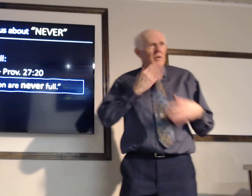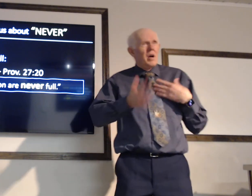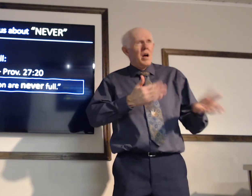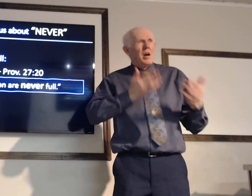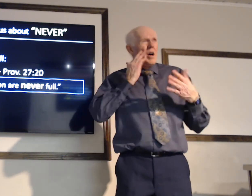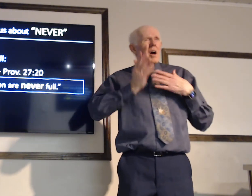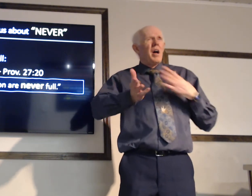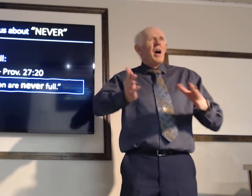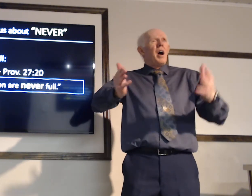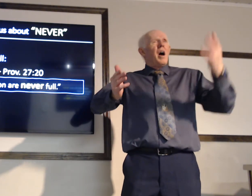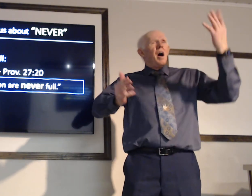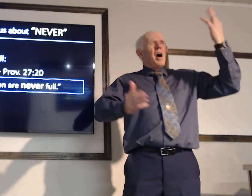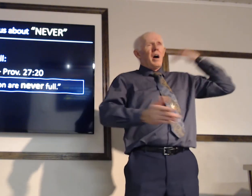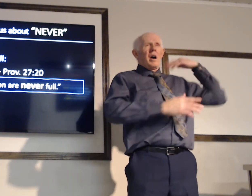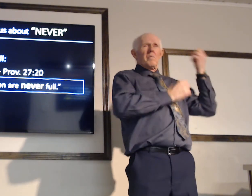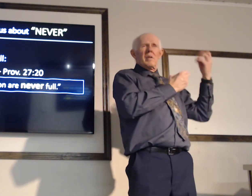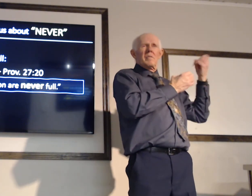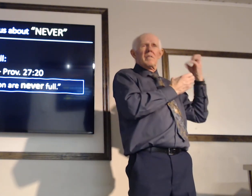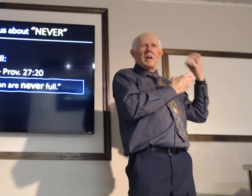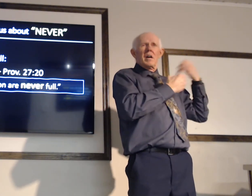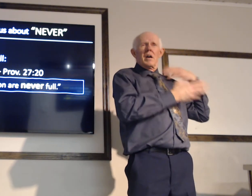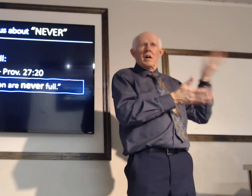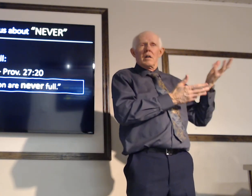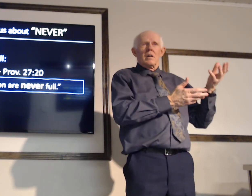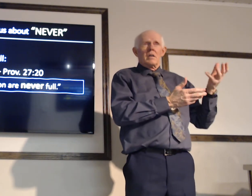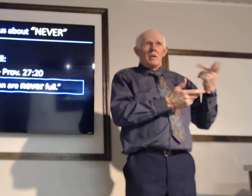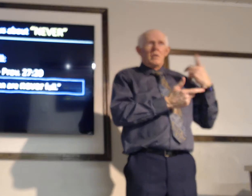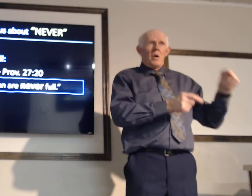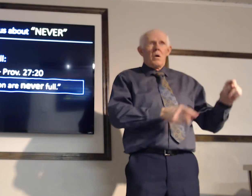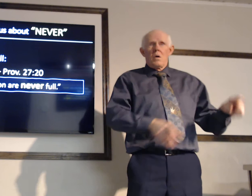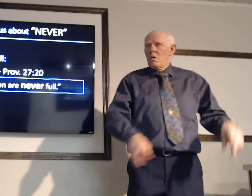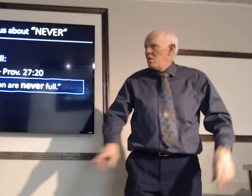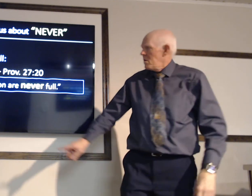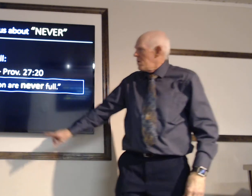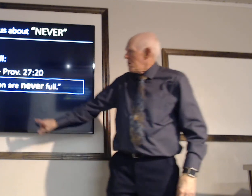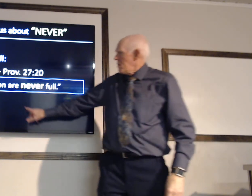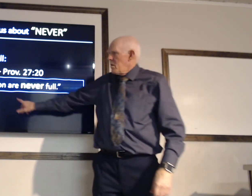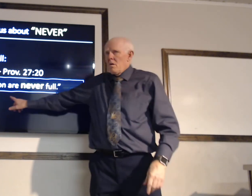Wow. A long time ago, there were many who went